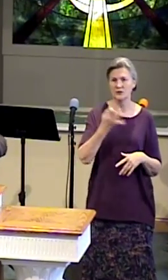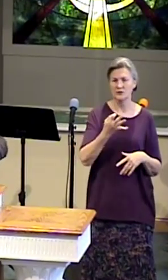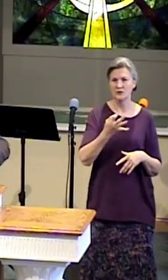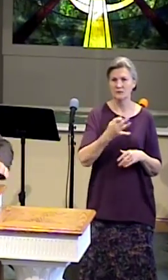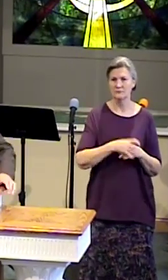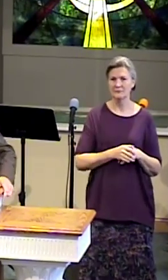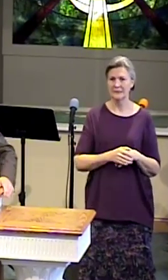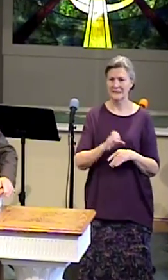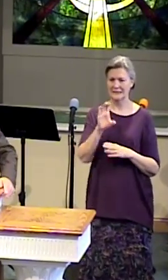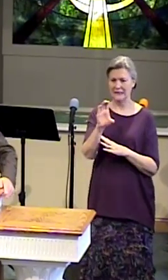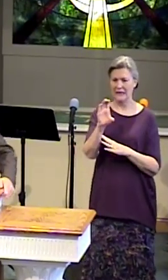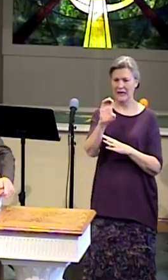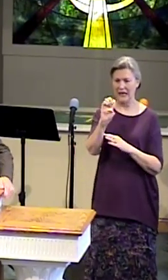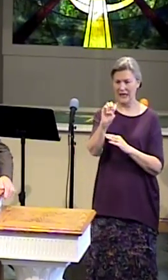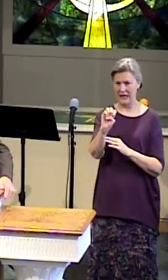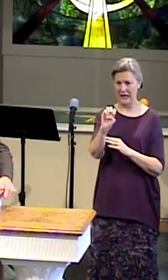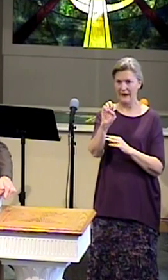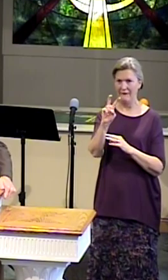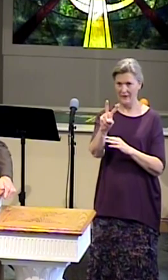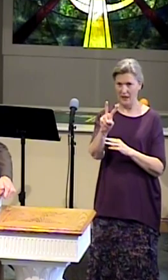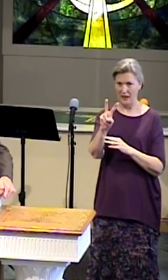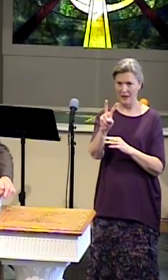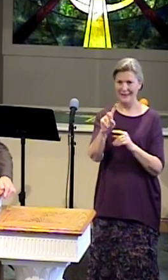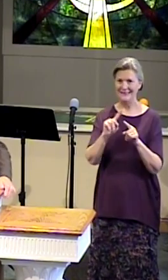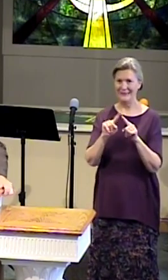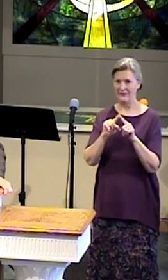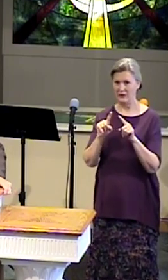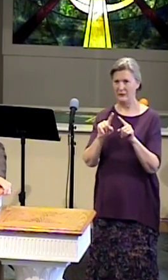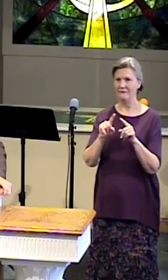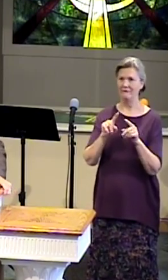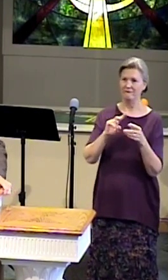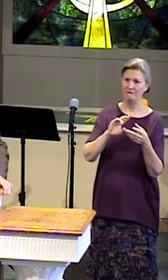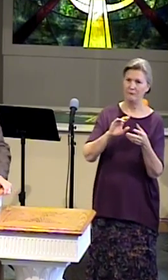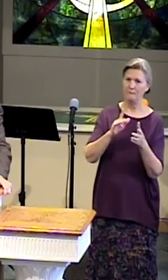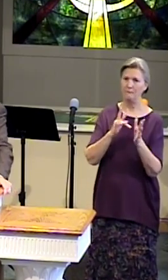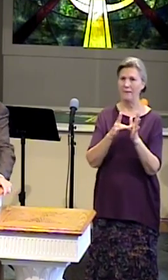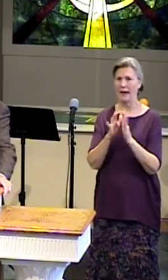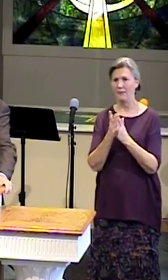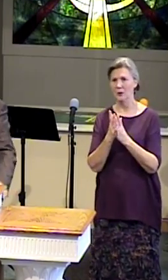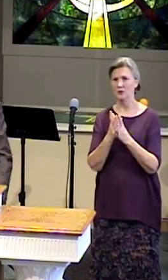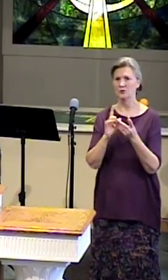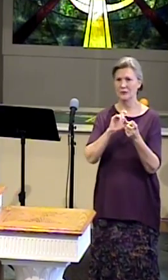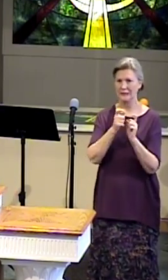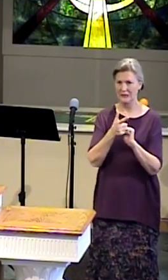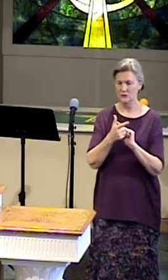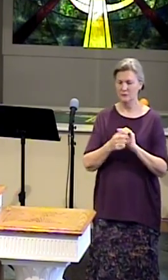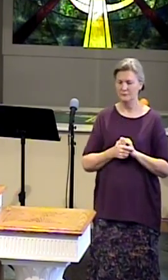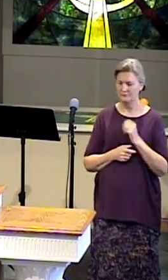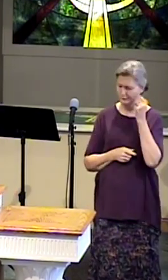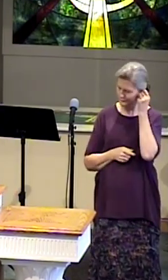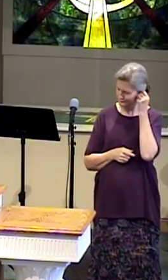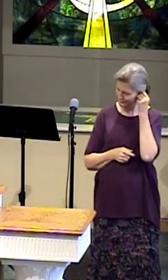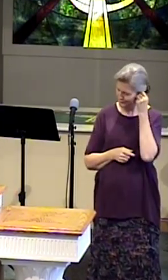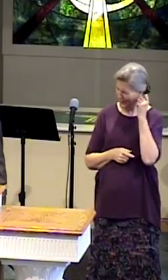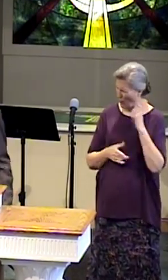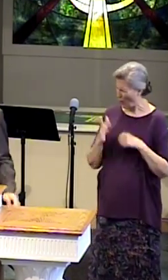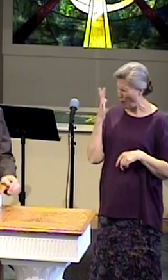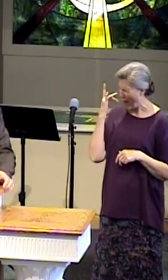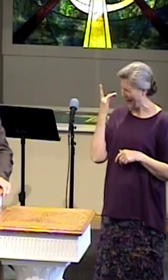CEV says, why can't I be baptized? The Message says, here's